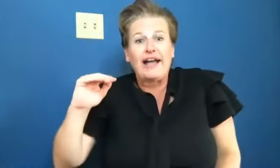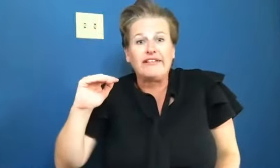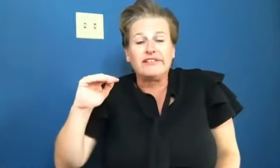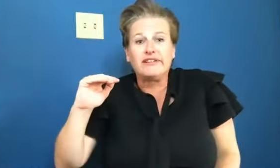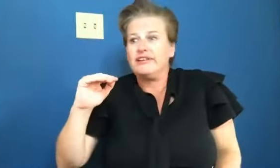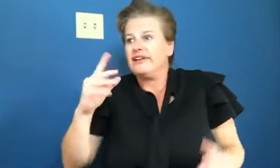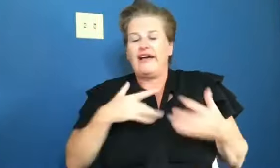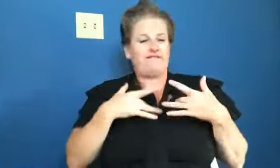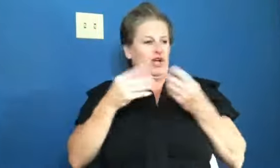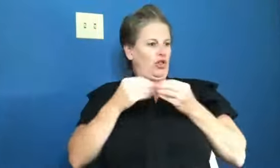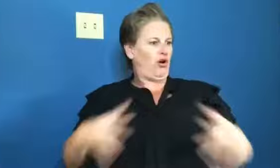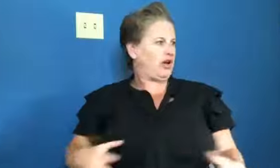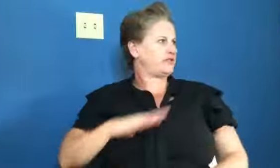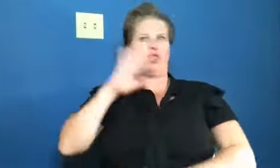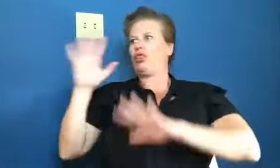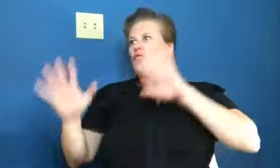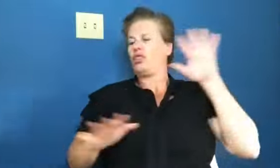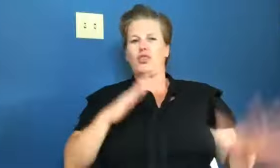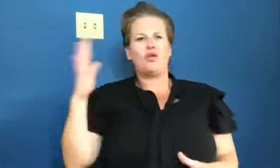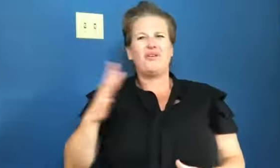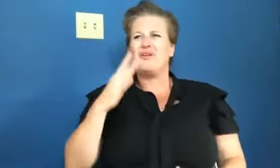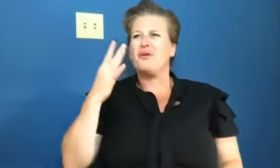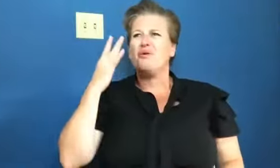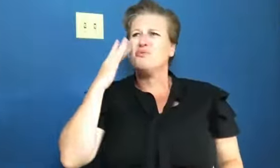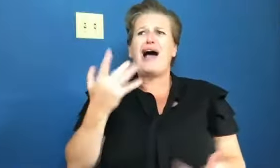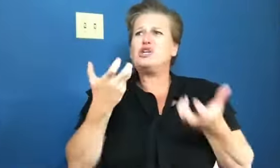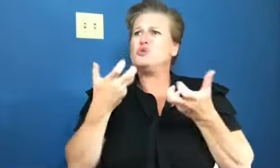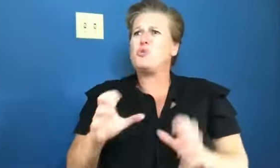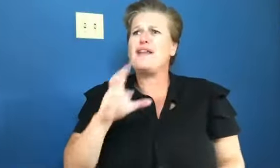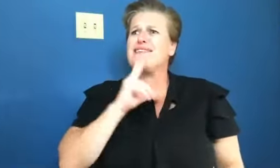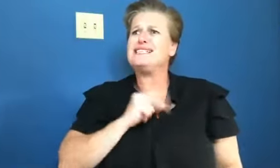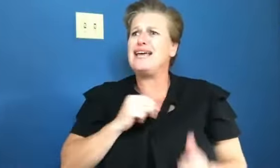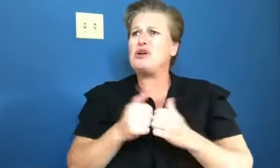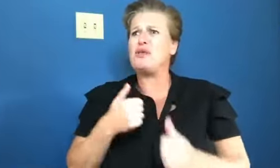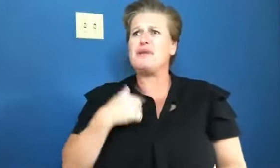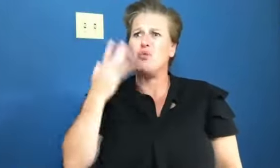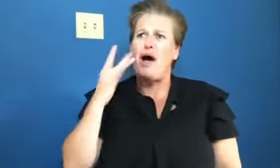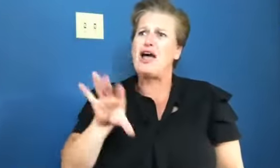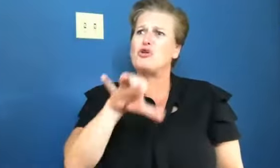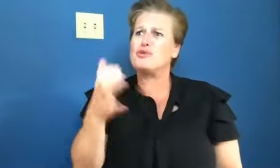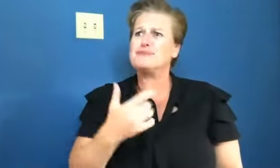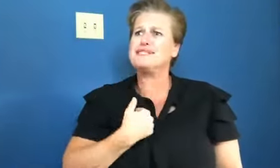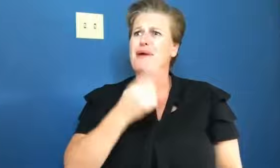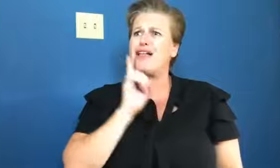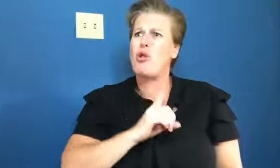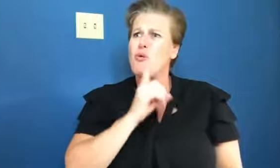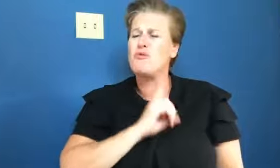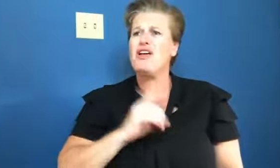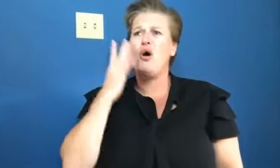understanding. Why am I not worth spending Thanksgiving with? Why am I all alone on Christmas? Why do I not, like, what's happened